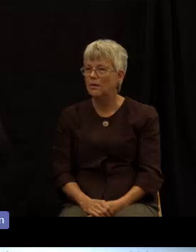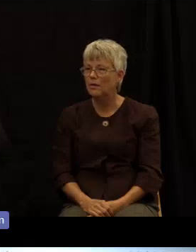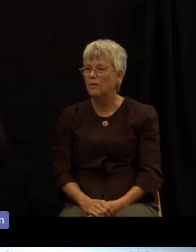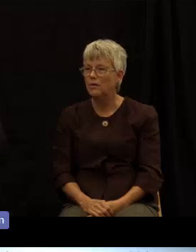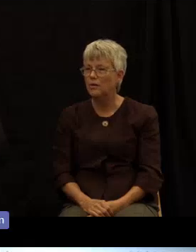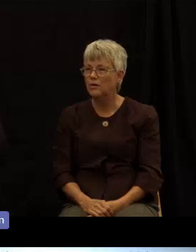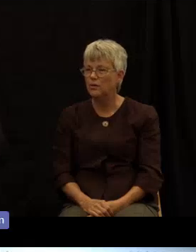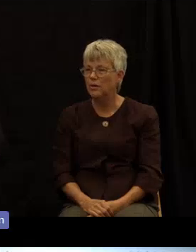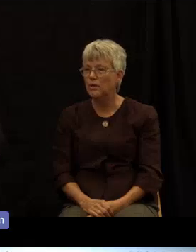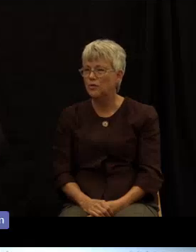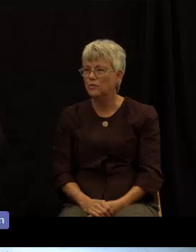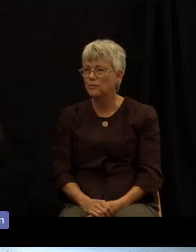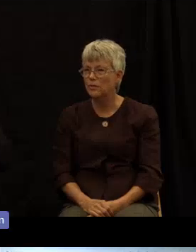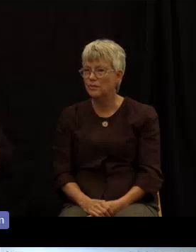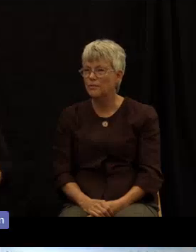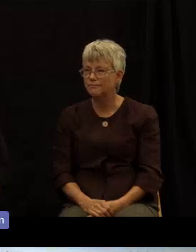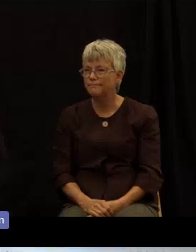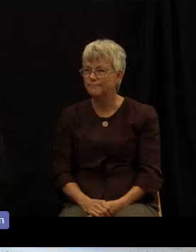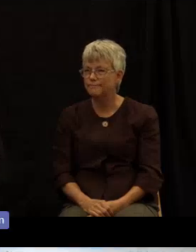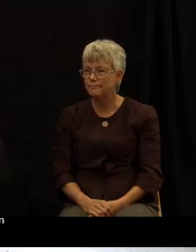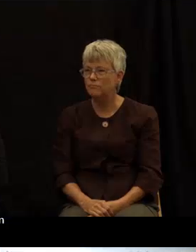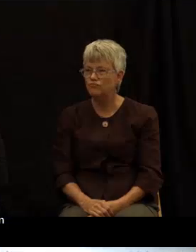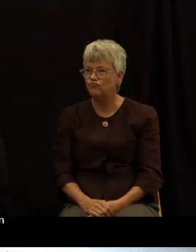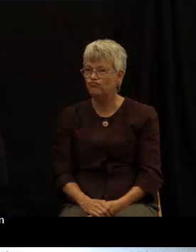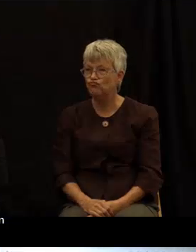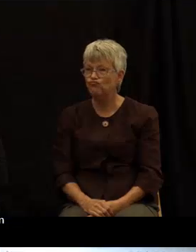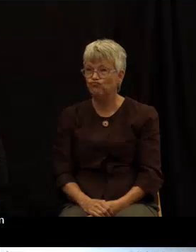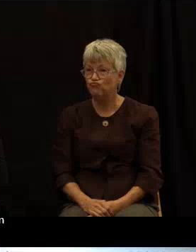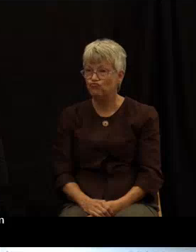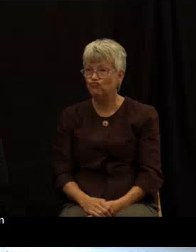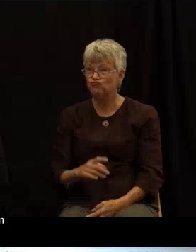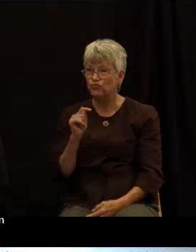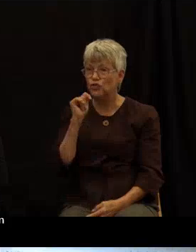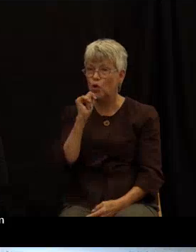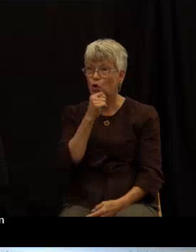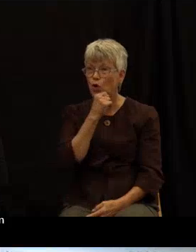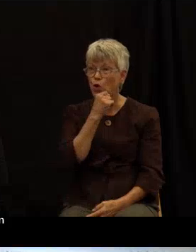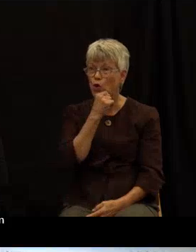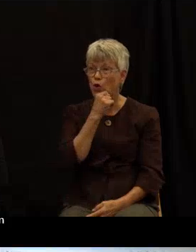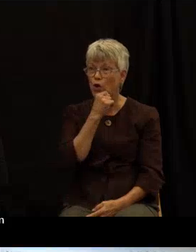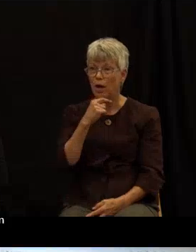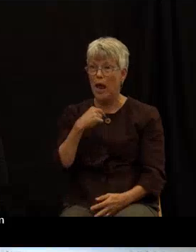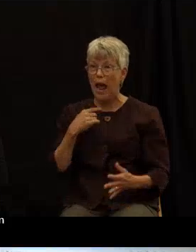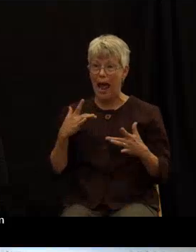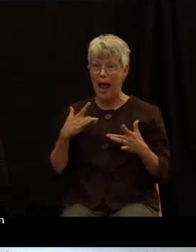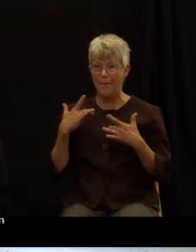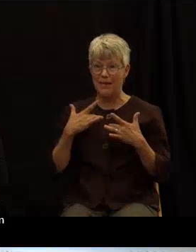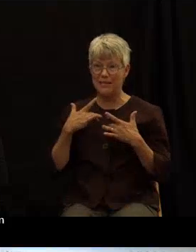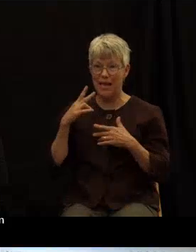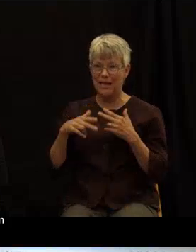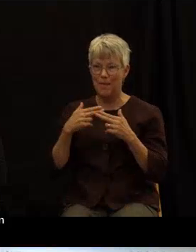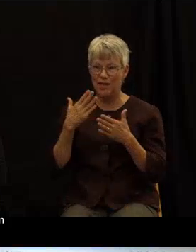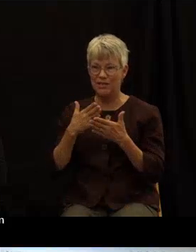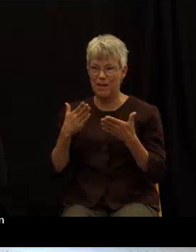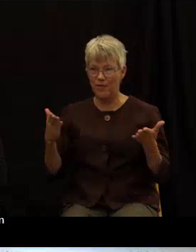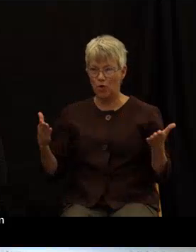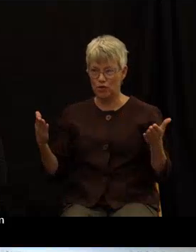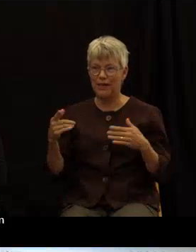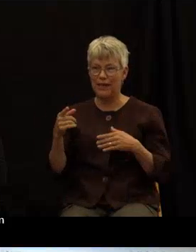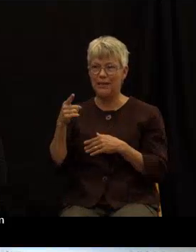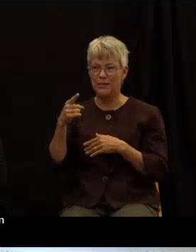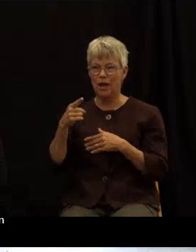So they are in collaboration, working together. And I'm excited about some of the things they're talking about.